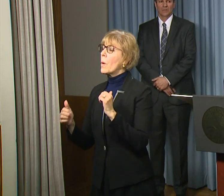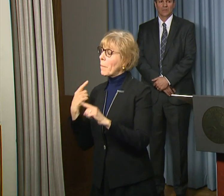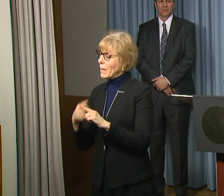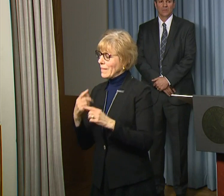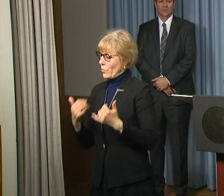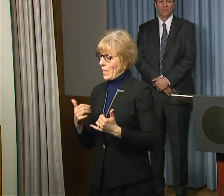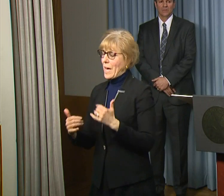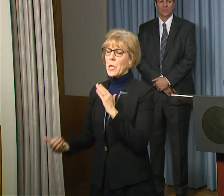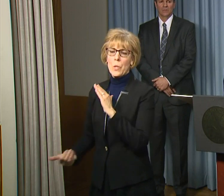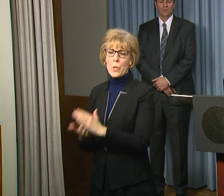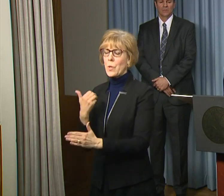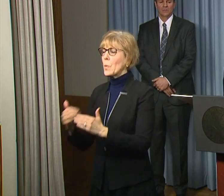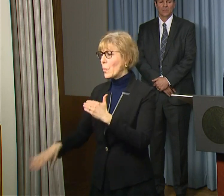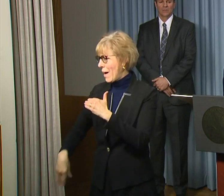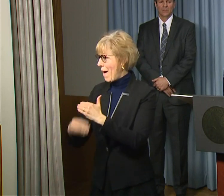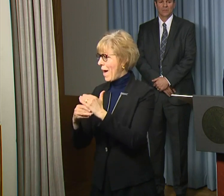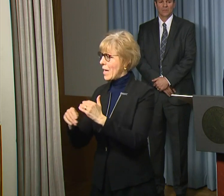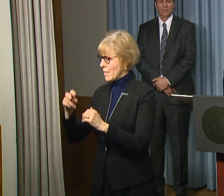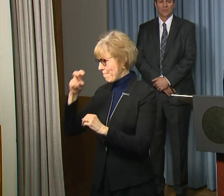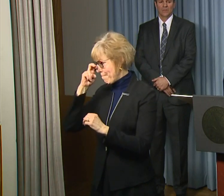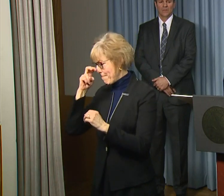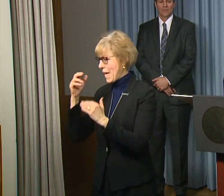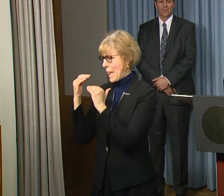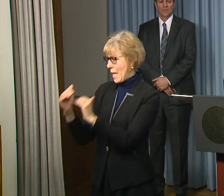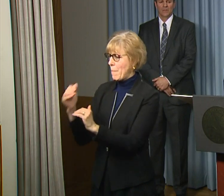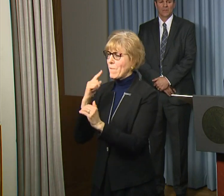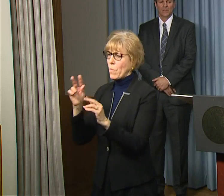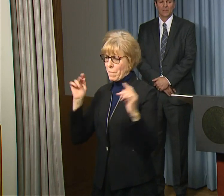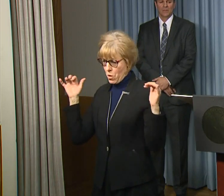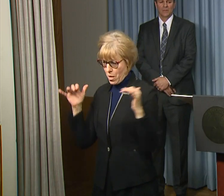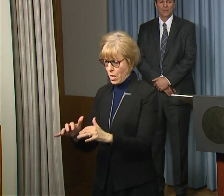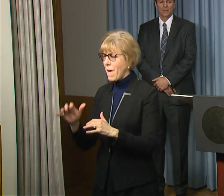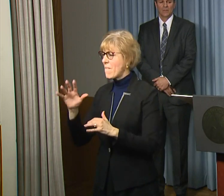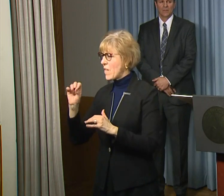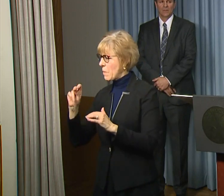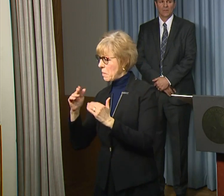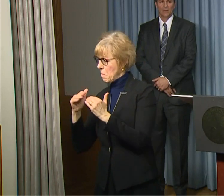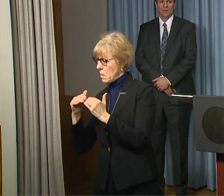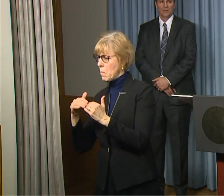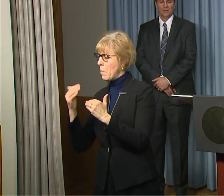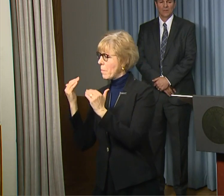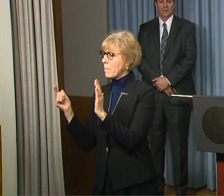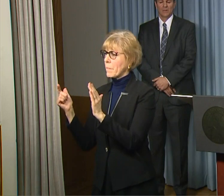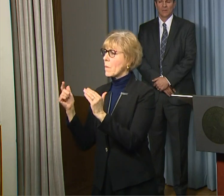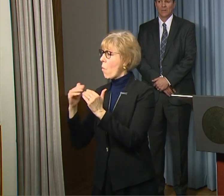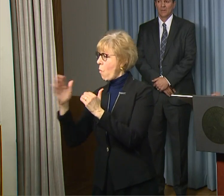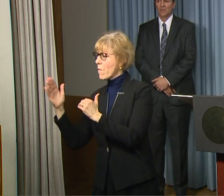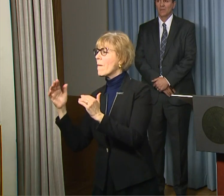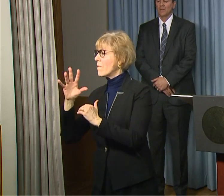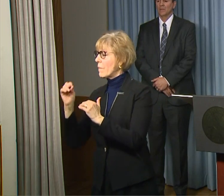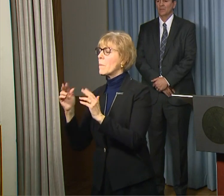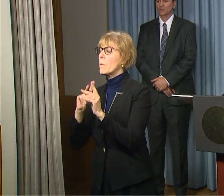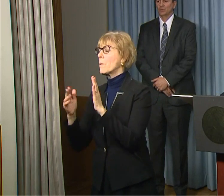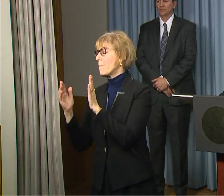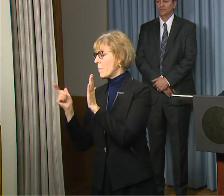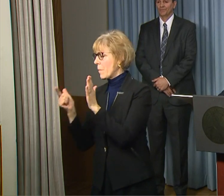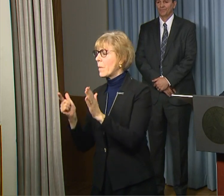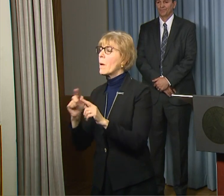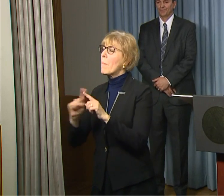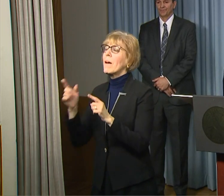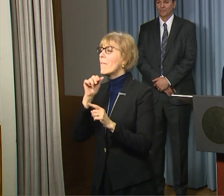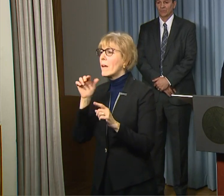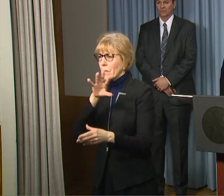these new restrictions on mass gatherings, those restrictions do not include grocery stores. We'll make that very clear. If you need to go to the